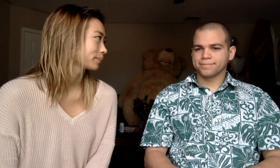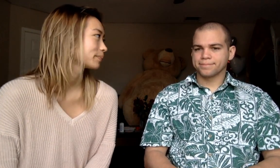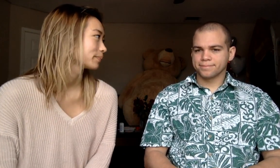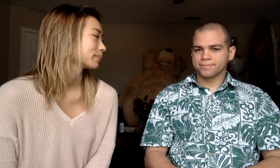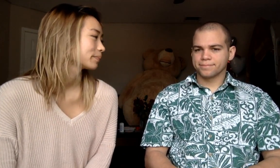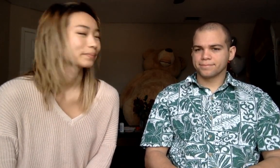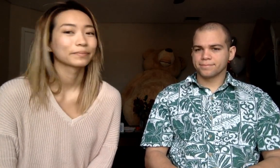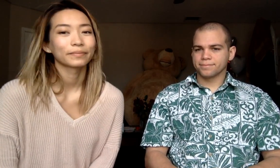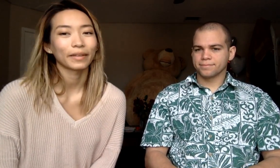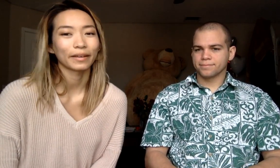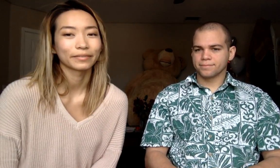Yeah.